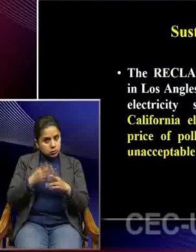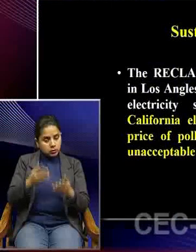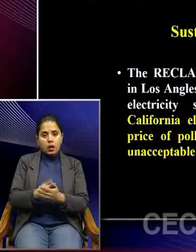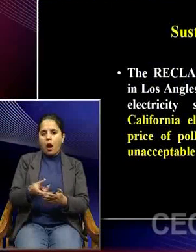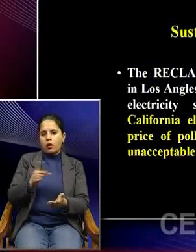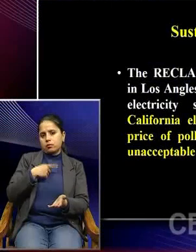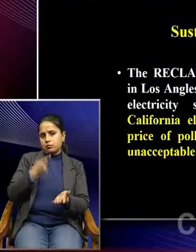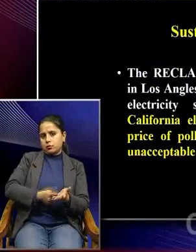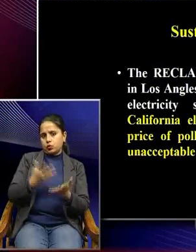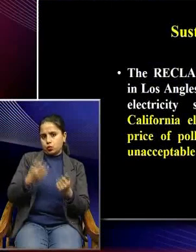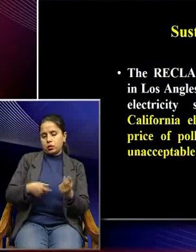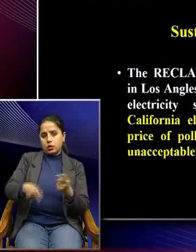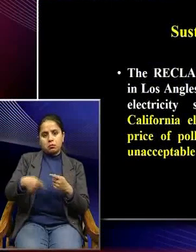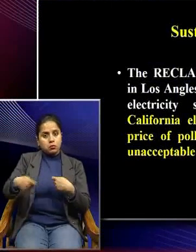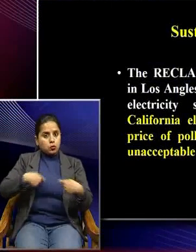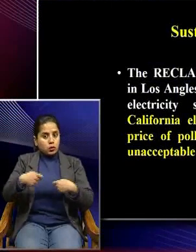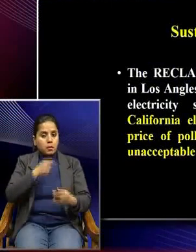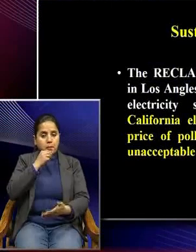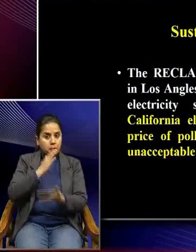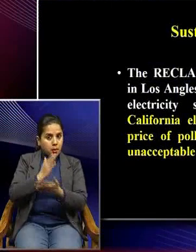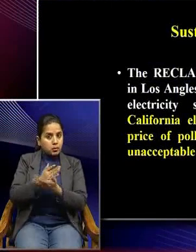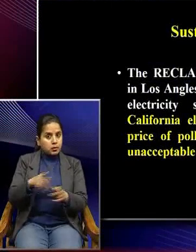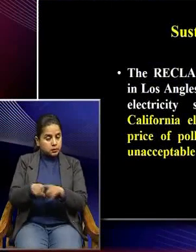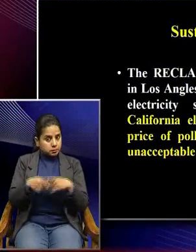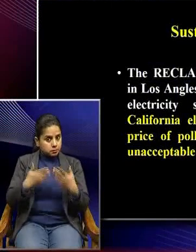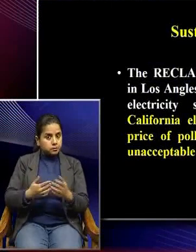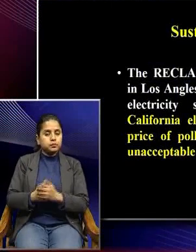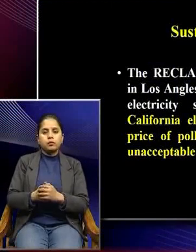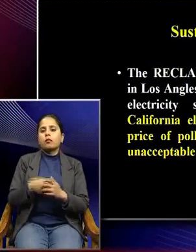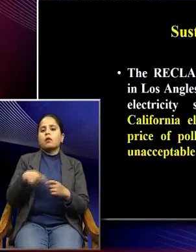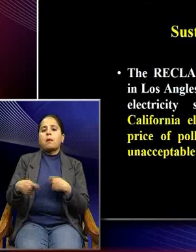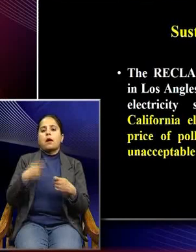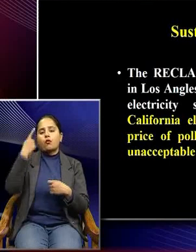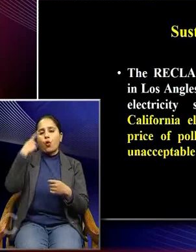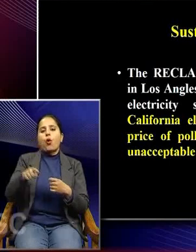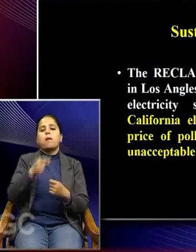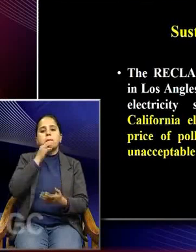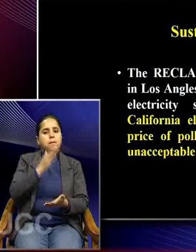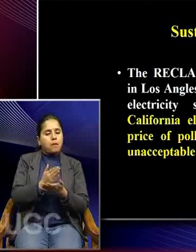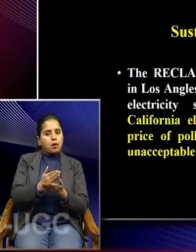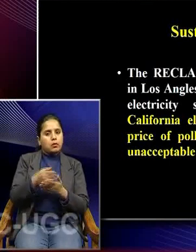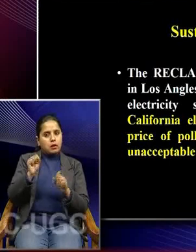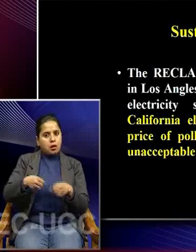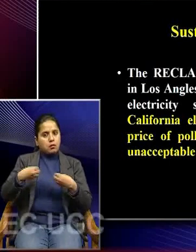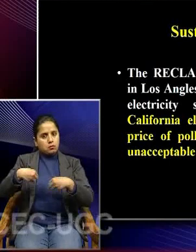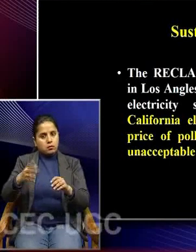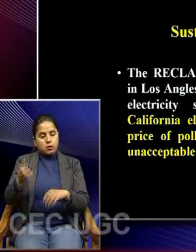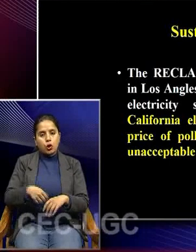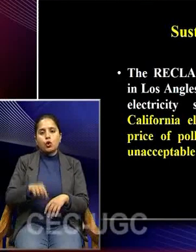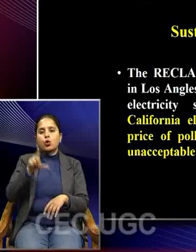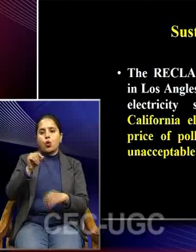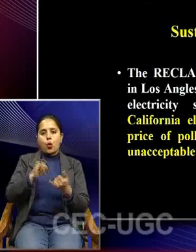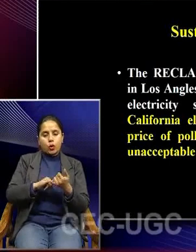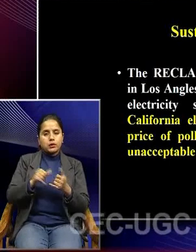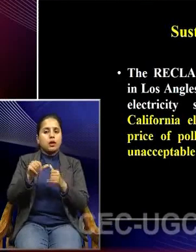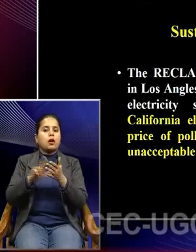Reclaim tradable permit. This is a reclaim market for the permits in Los Angeles, and it